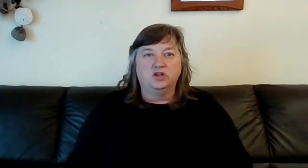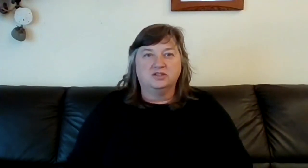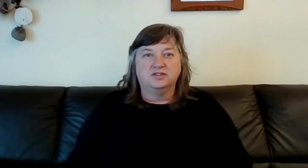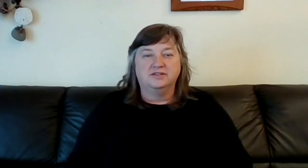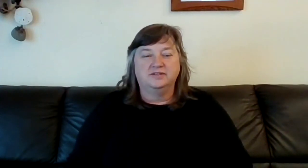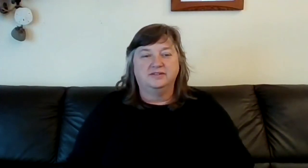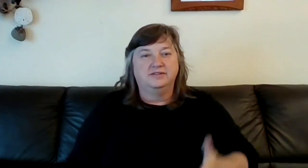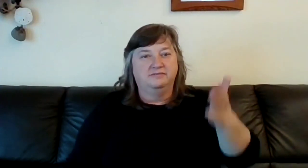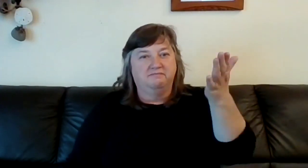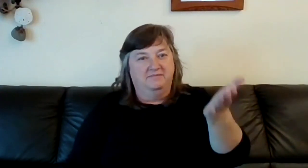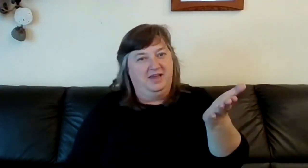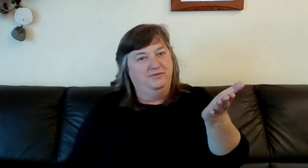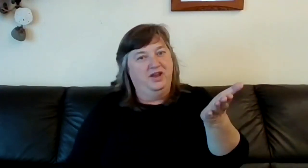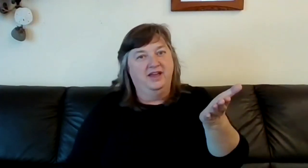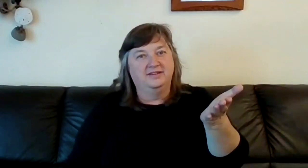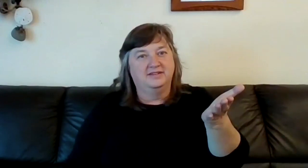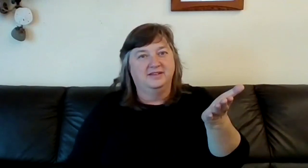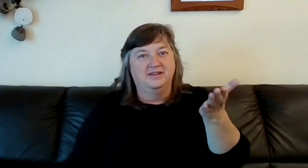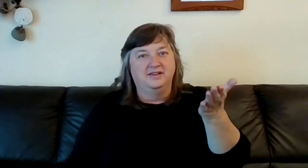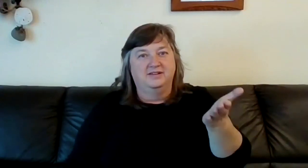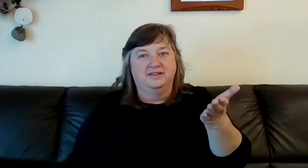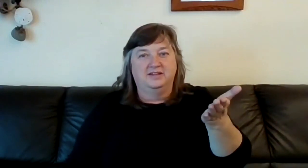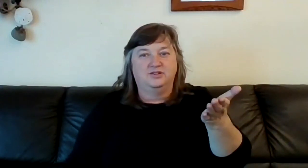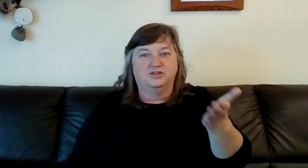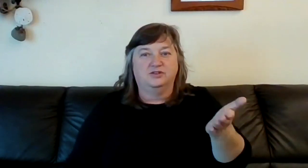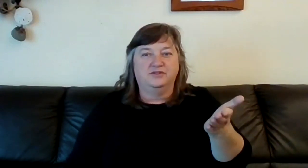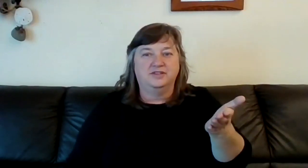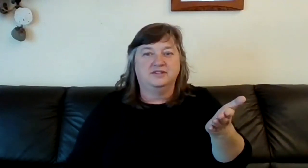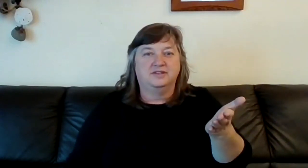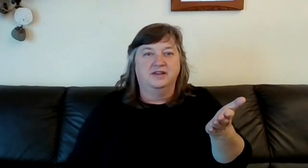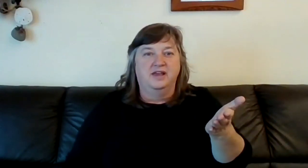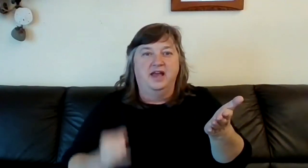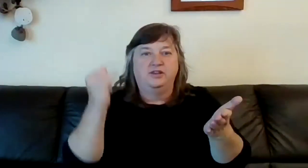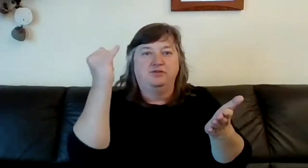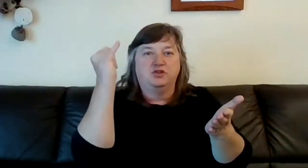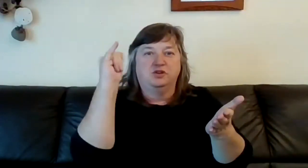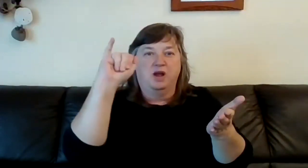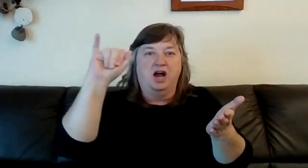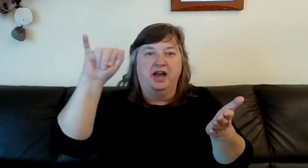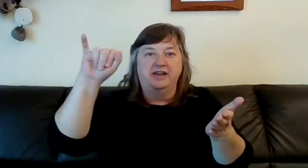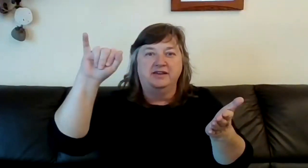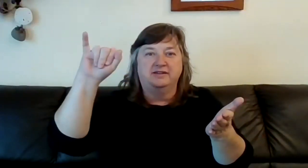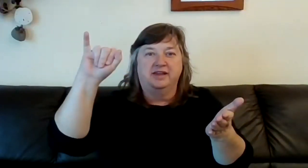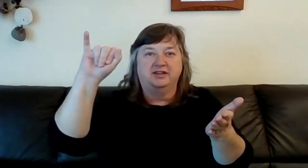Art. Have your hand, that is your surface, and use your I hand